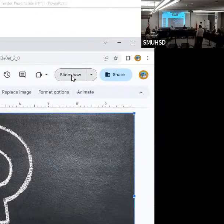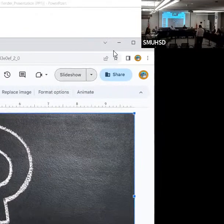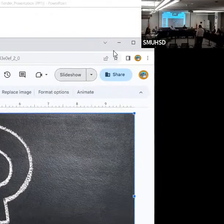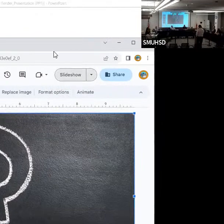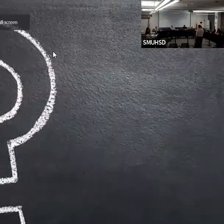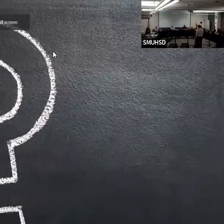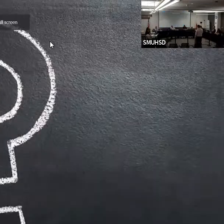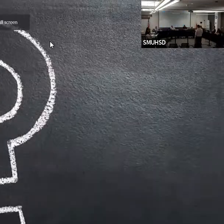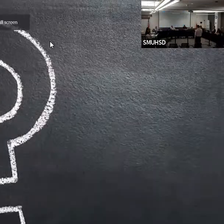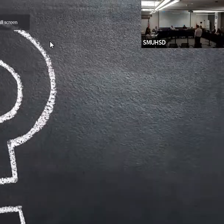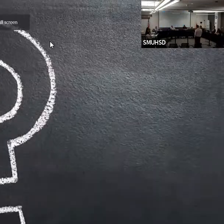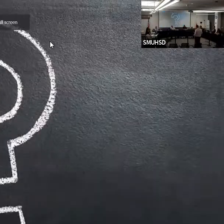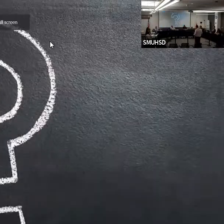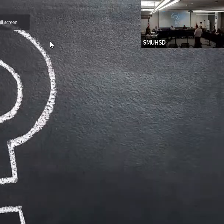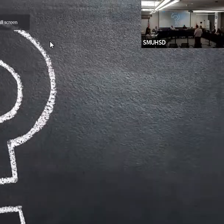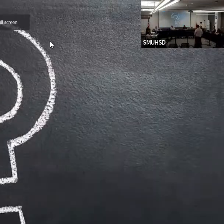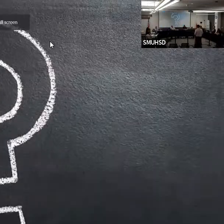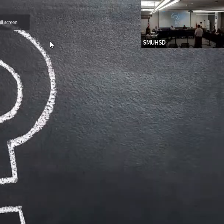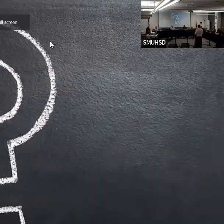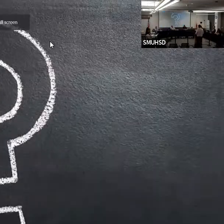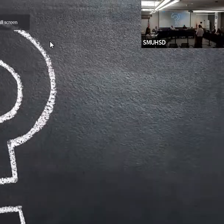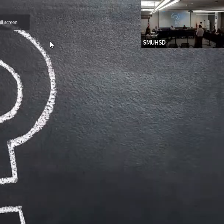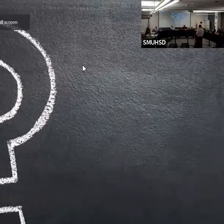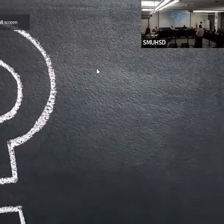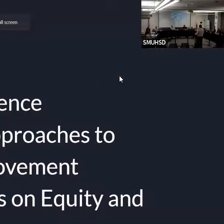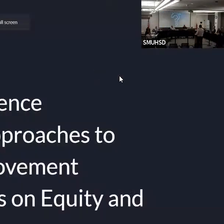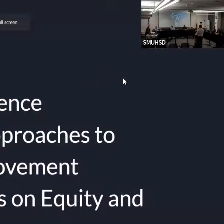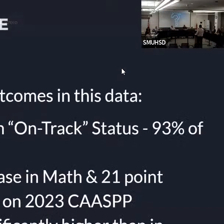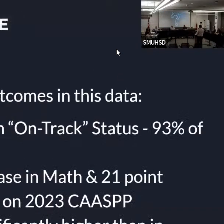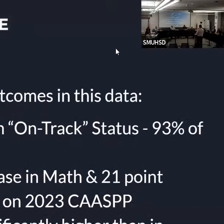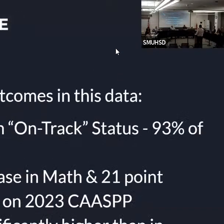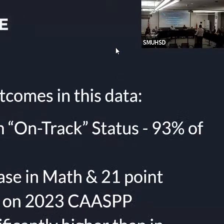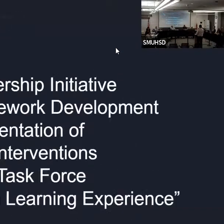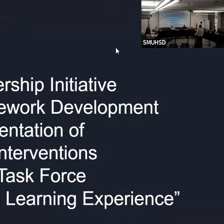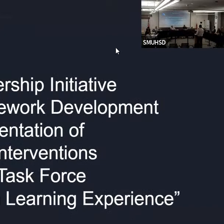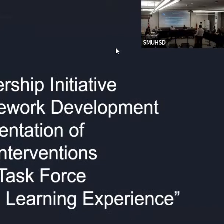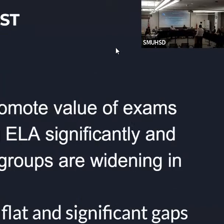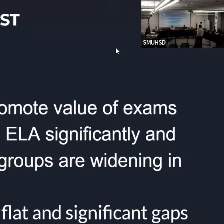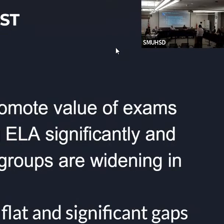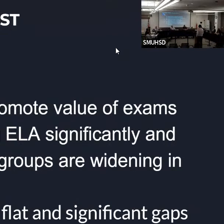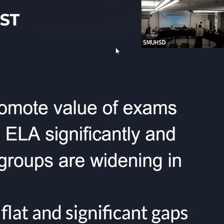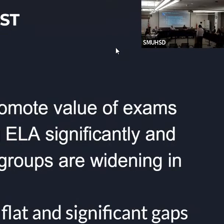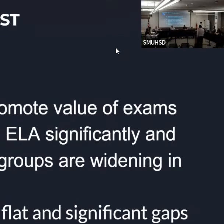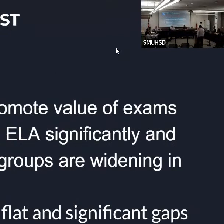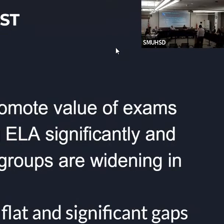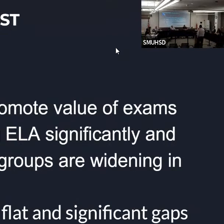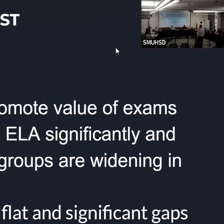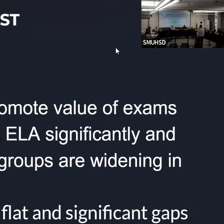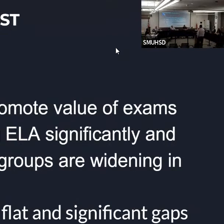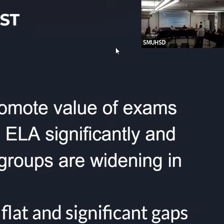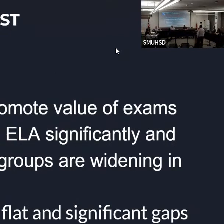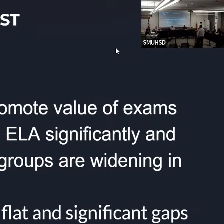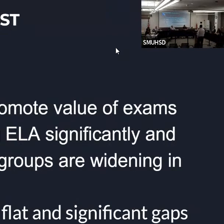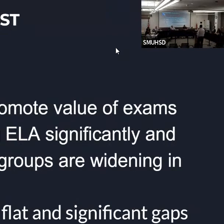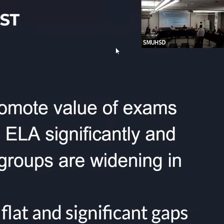12. Slide 12. Oh, I guess I could do it. Sorry. Well, now that it's on, now you can do it. That's right.